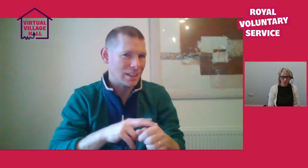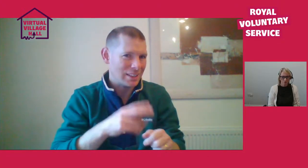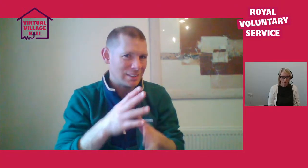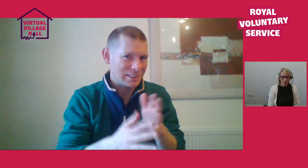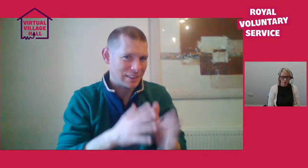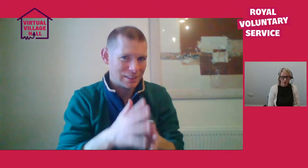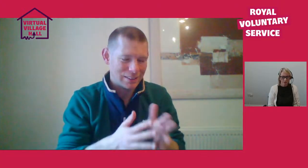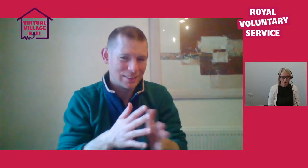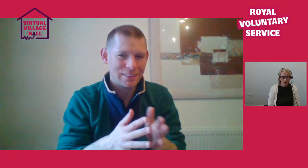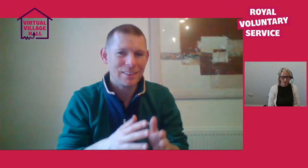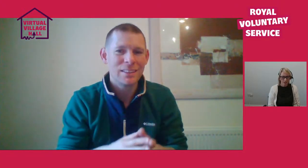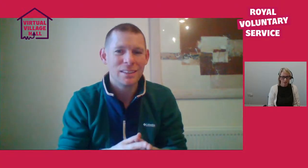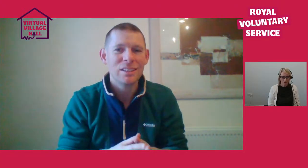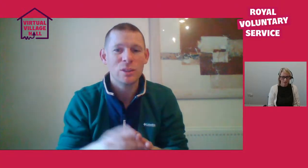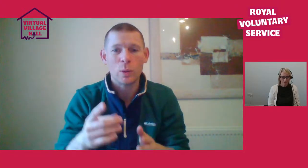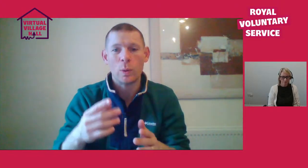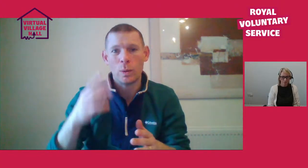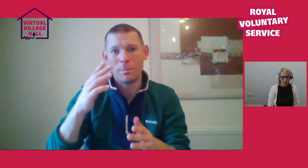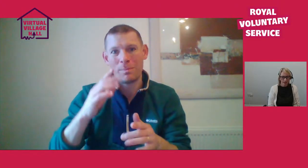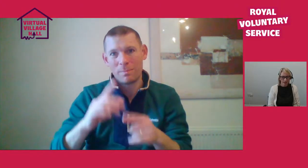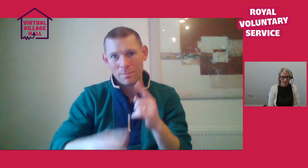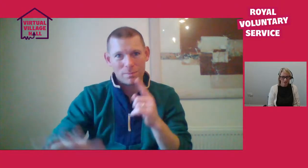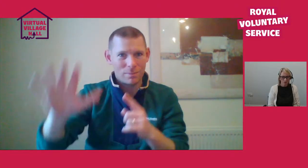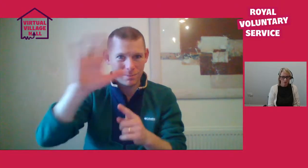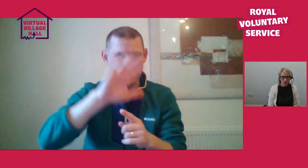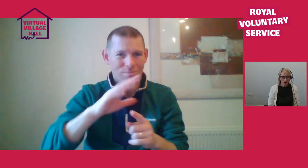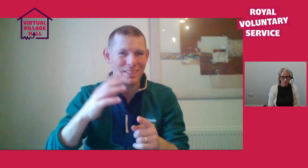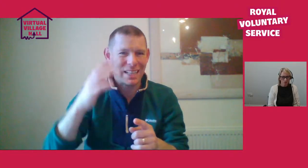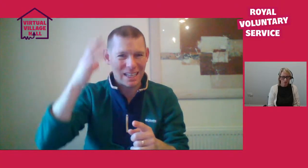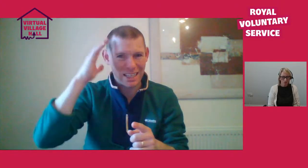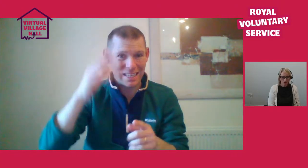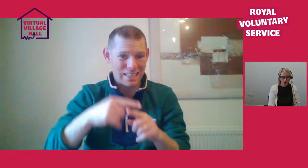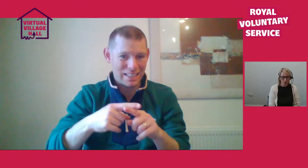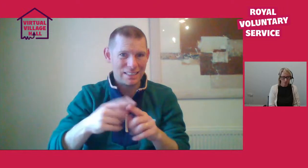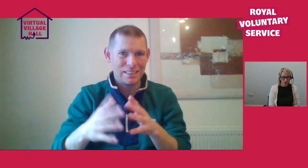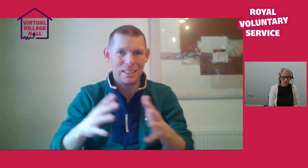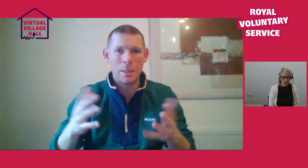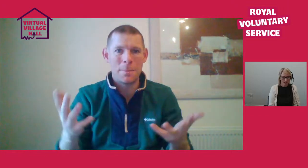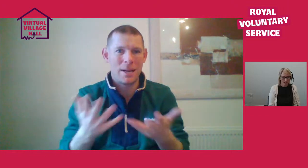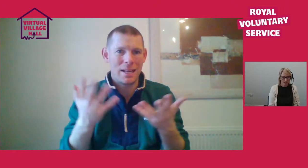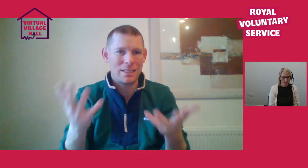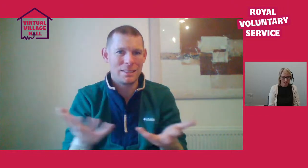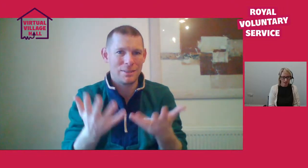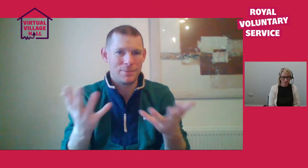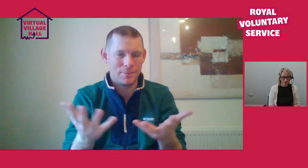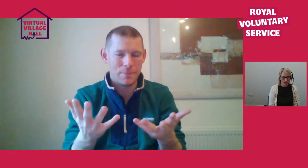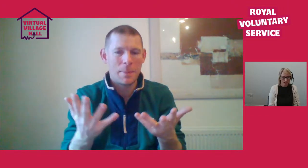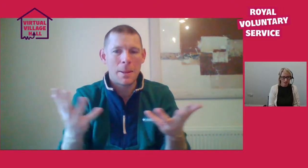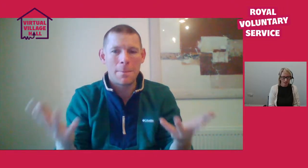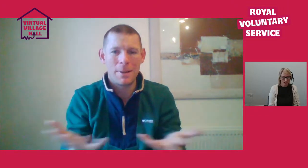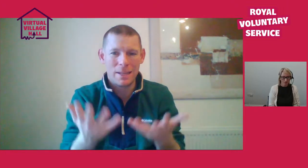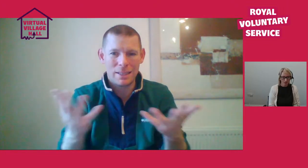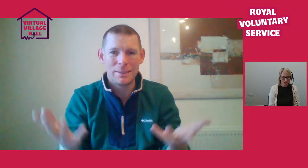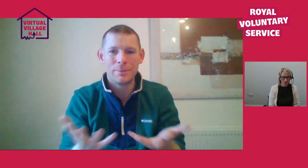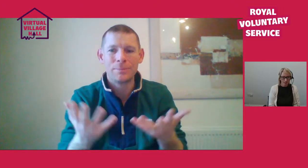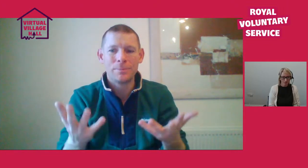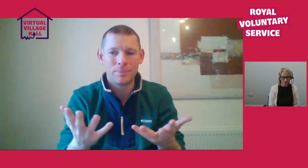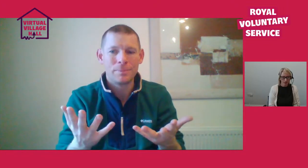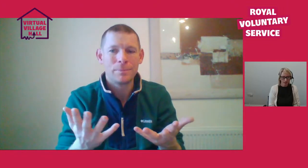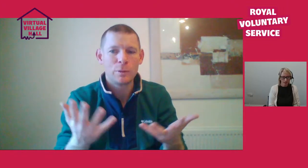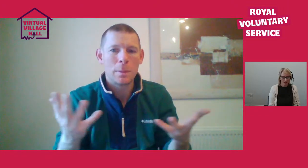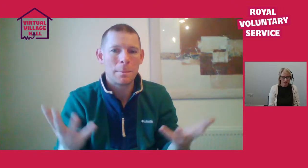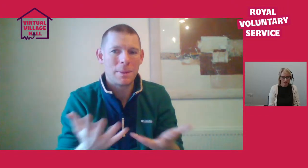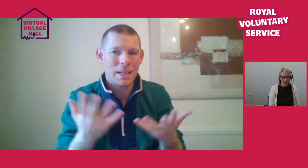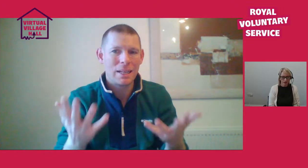I've just given you the Northern Irish variation of the sign for playing. So most of you are going to be using the English sign, which is this,